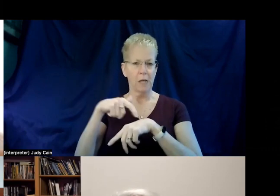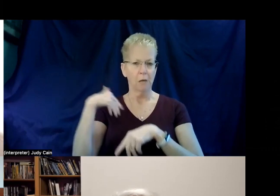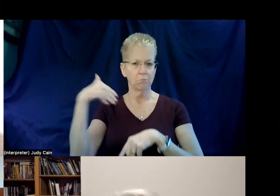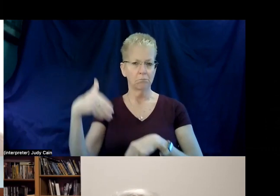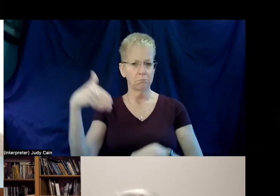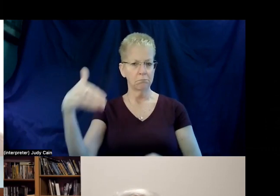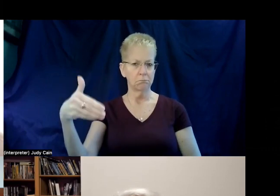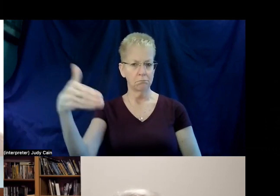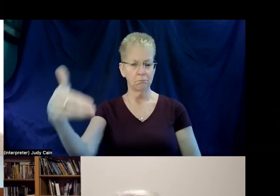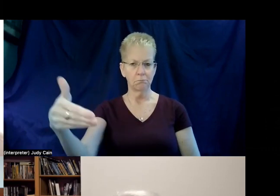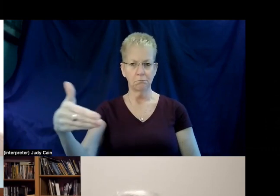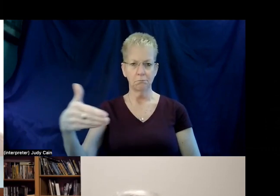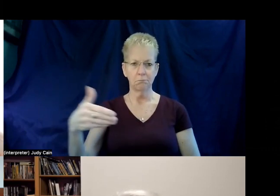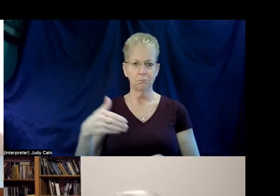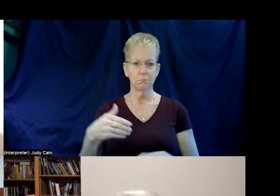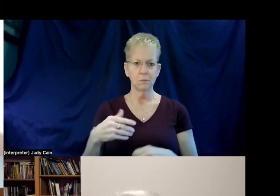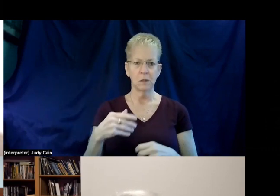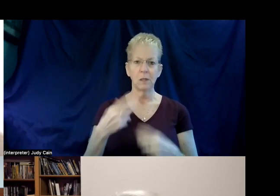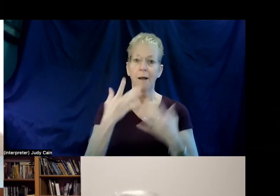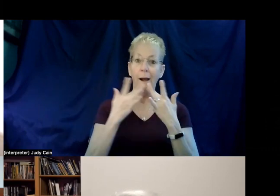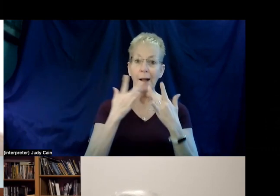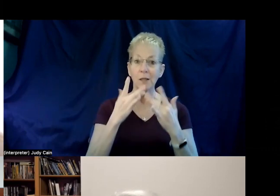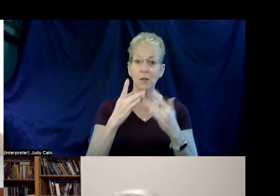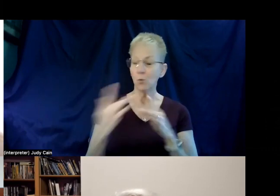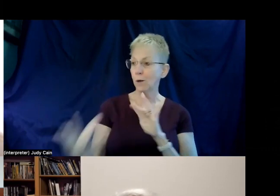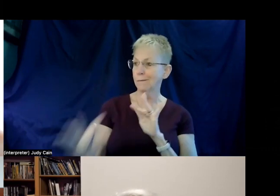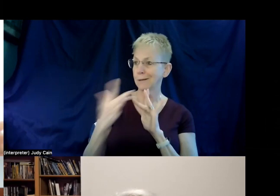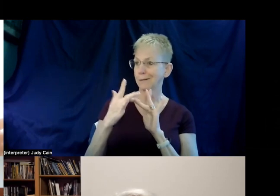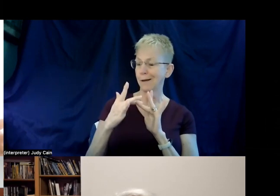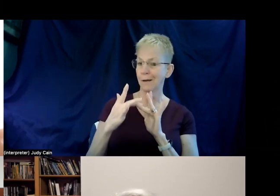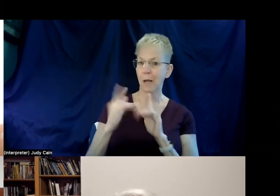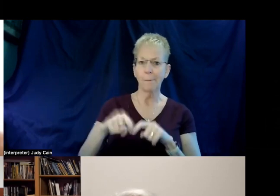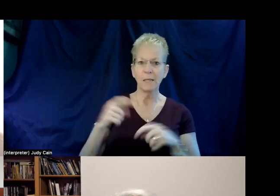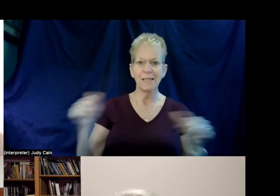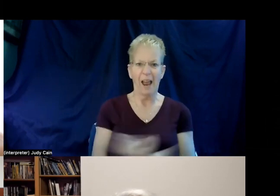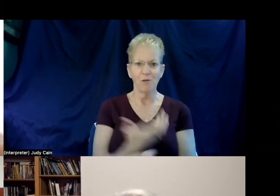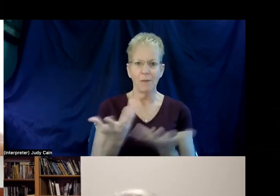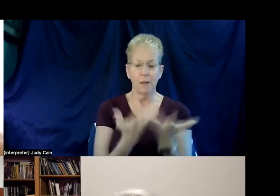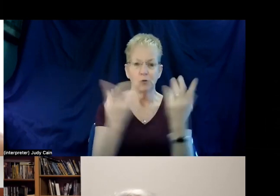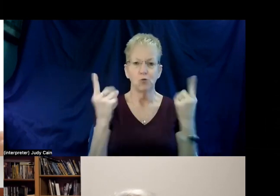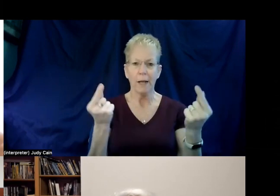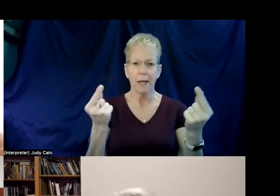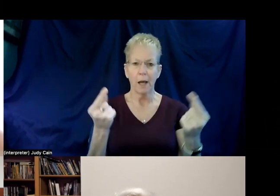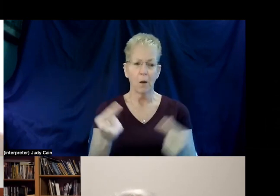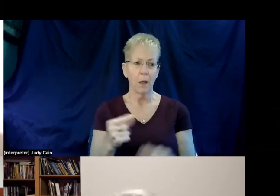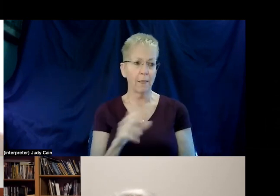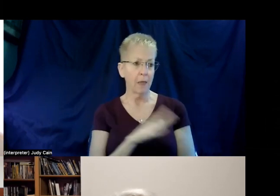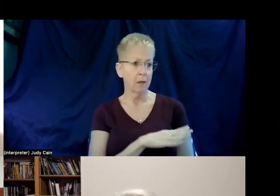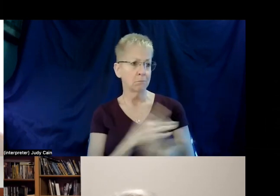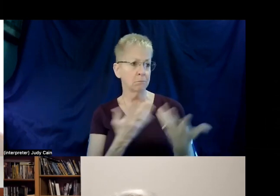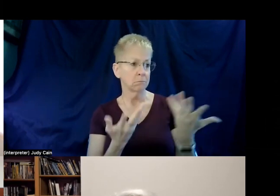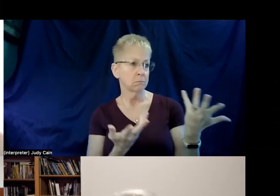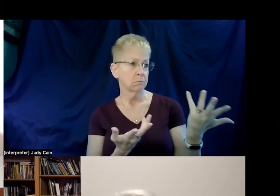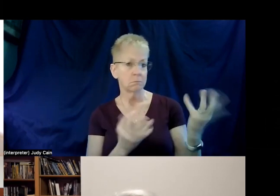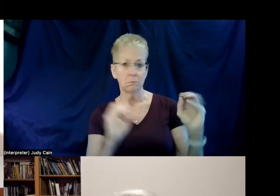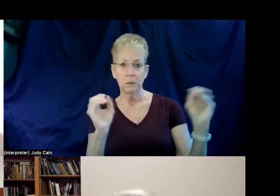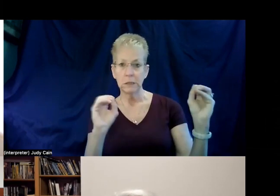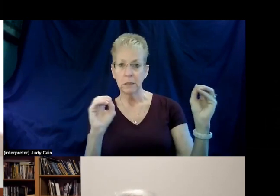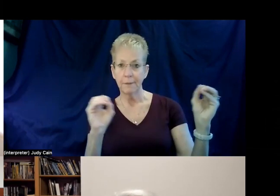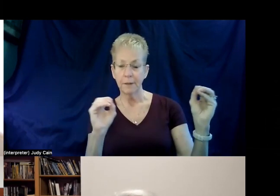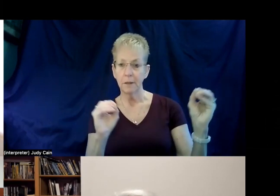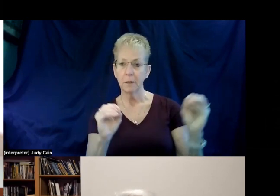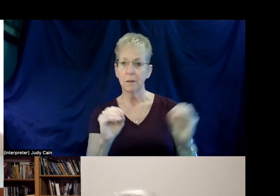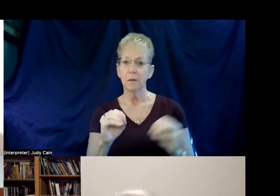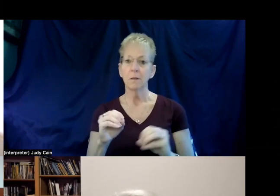people connected with Hollywood get all excited right away, and they have to have everything immediately, and then you never hear from them. Finally,